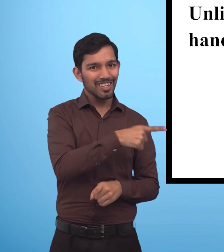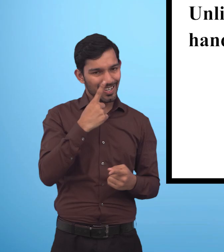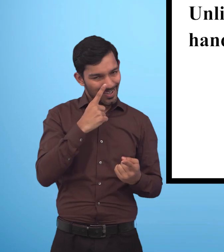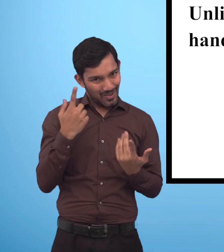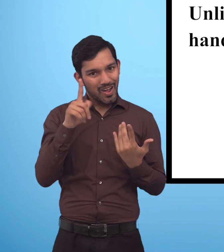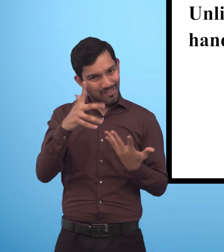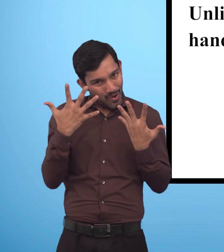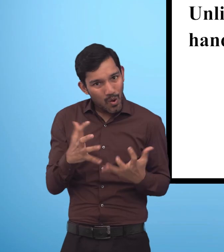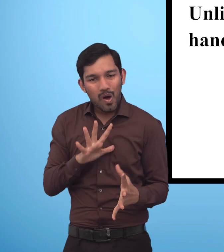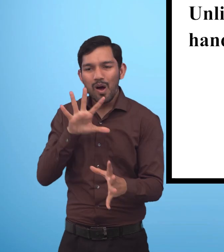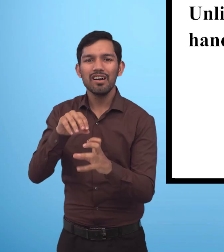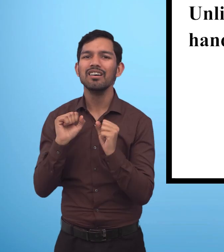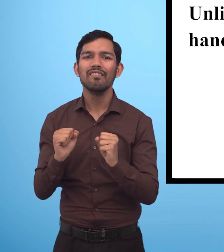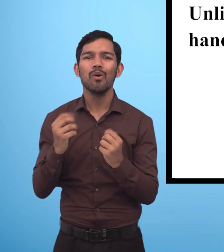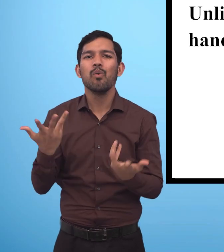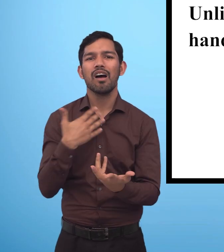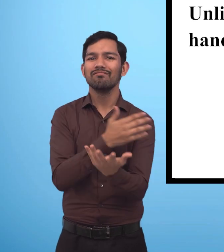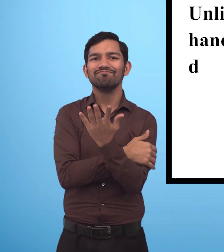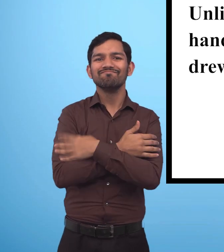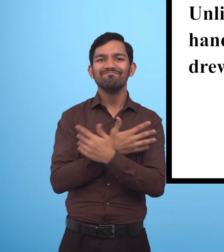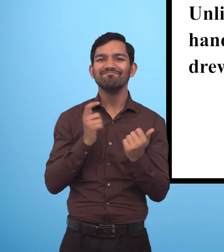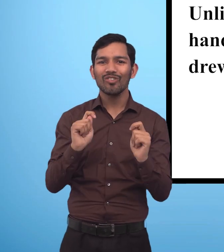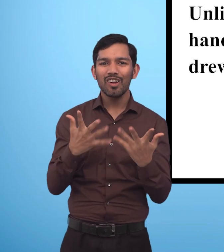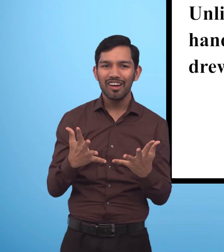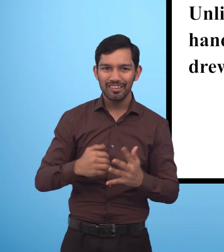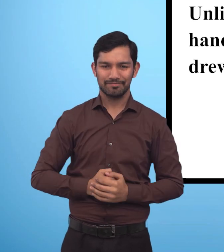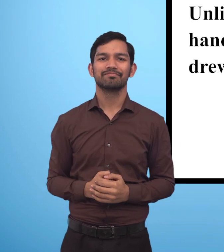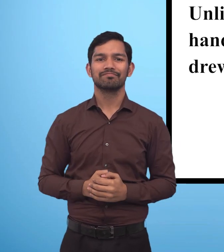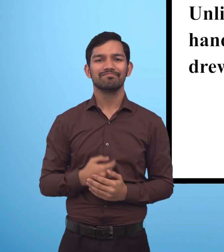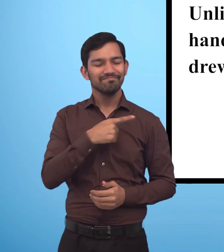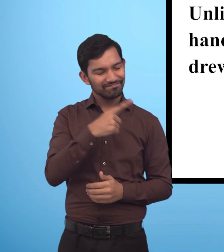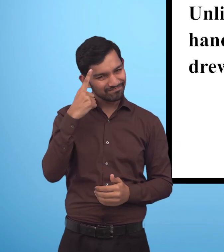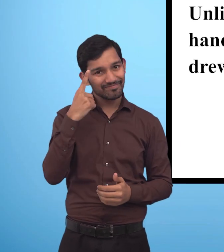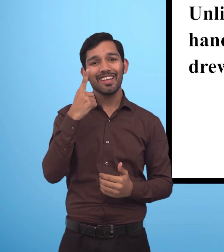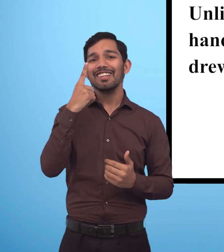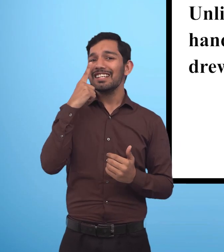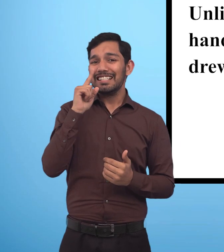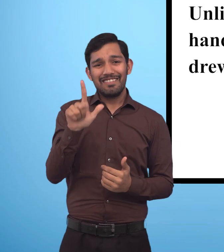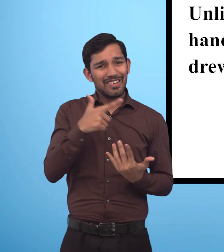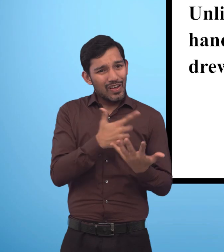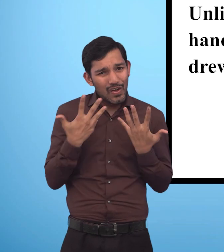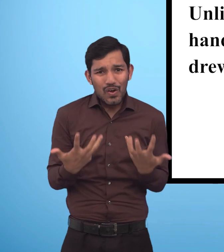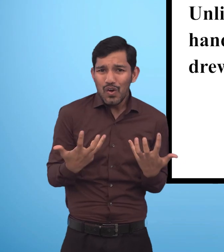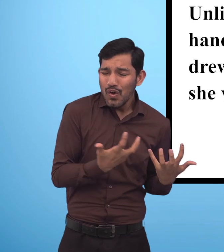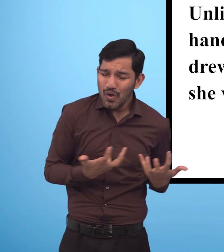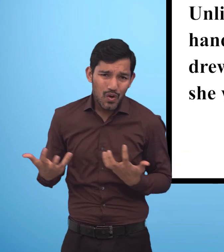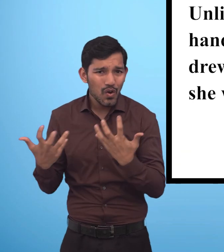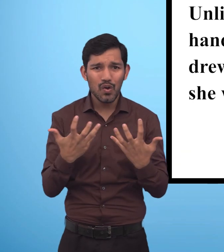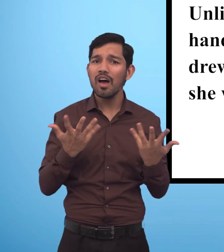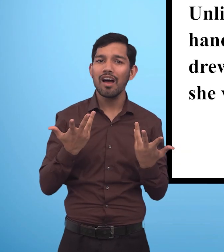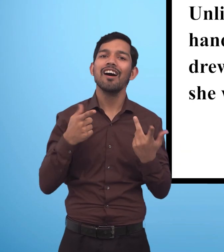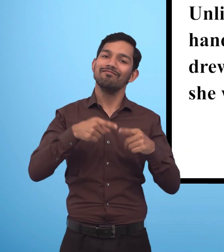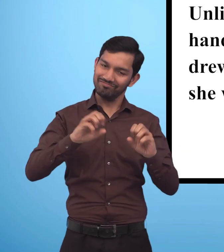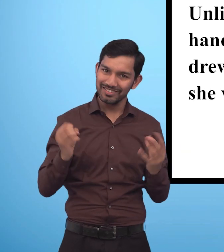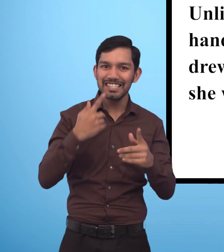usual way, while other small hands drew figures in the sand or plucked wild flowers. She